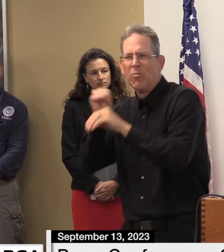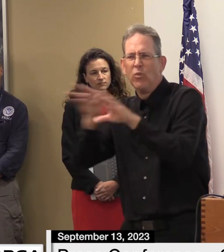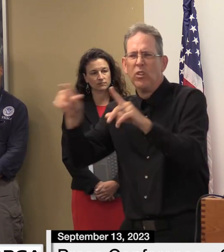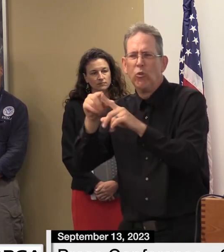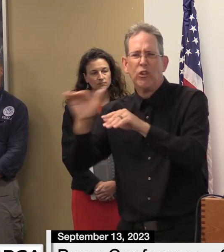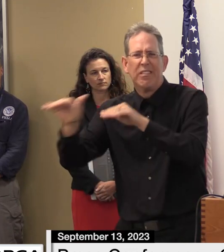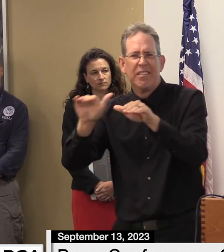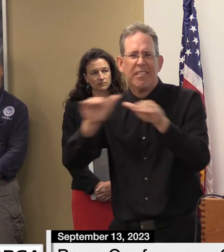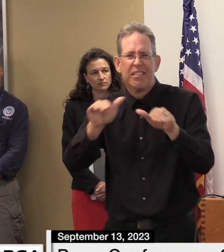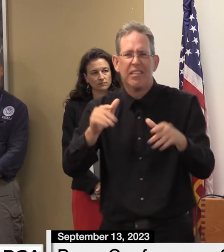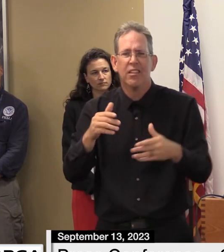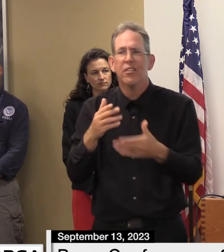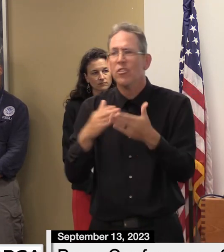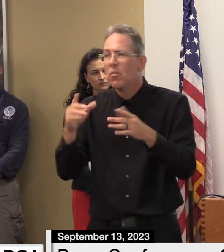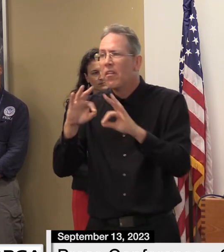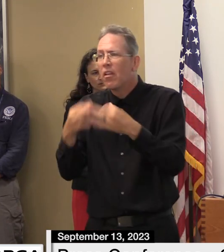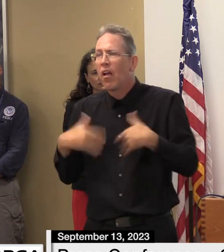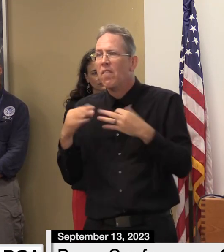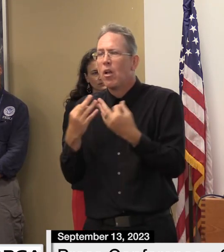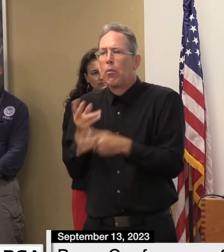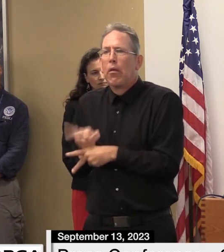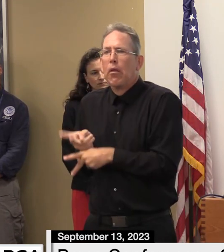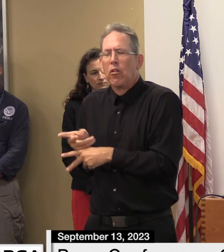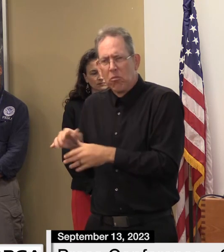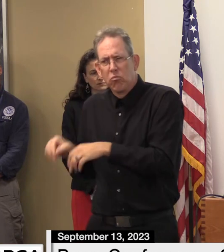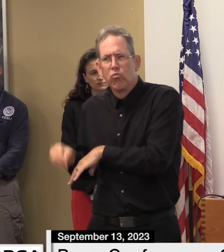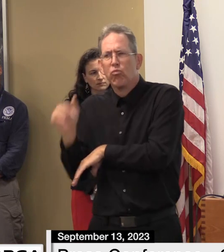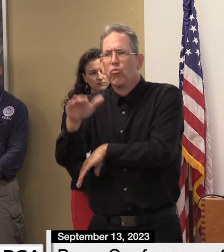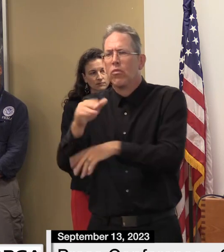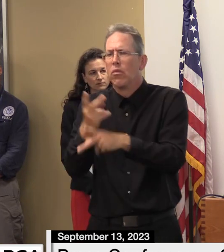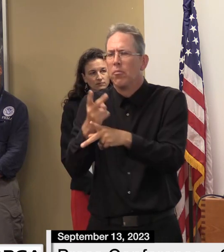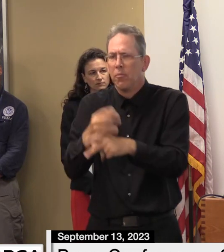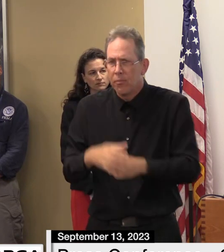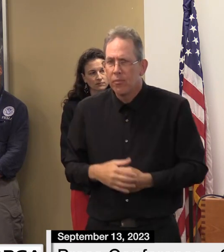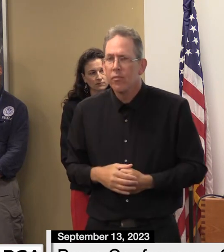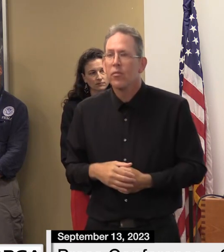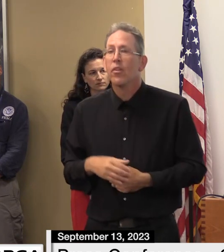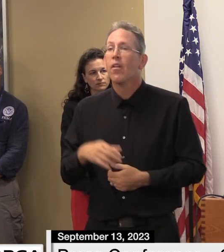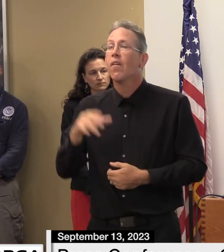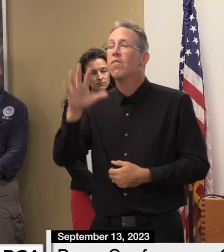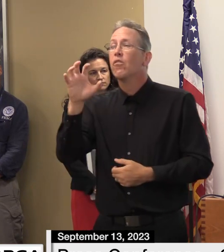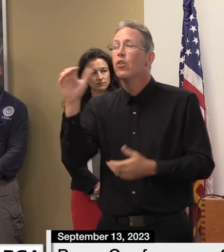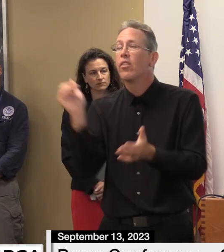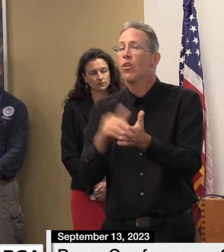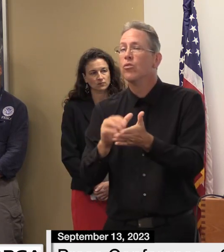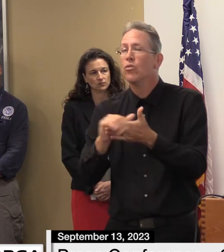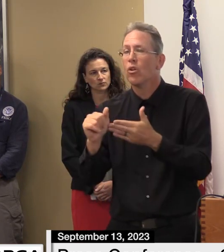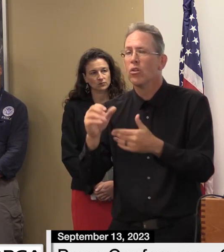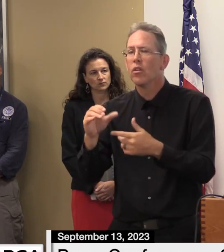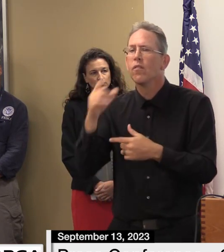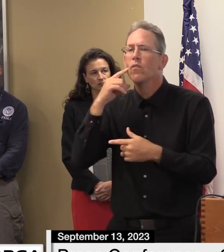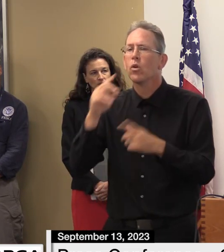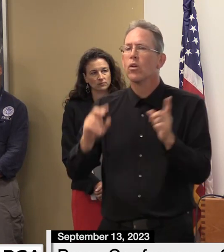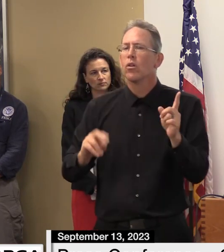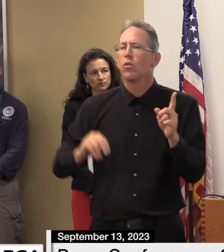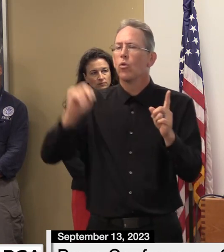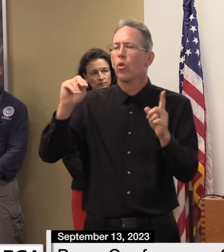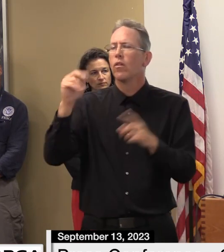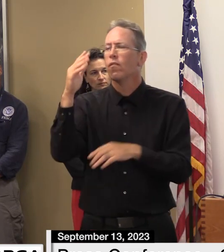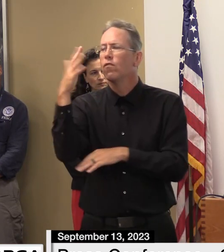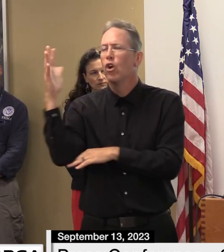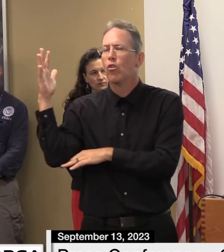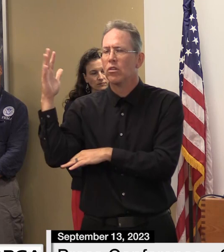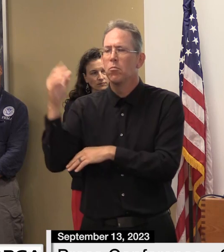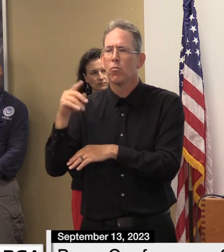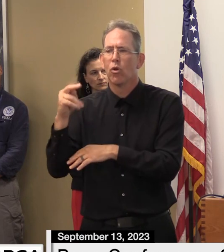families. And then last, a $500,000 investment with the Northern Forest Center to support a project in St. Johnsbury that will